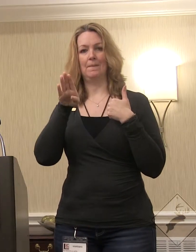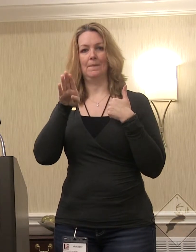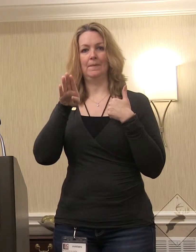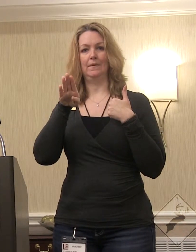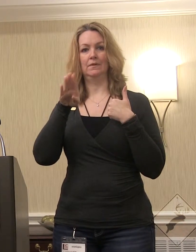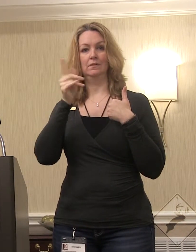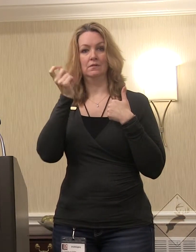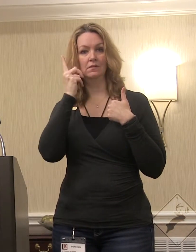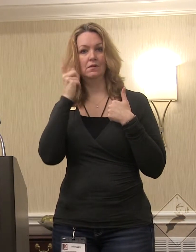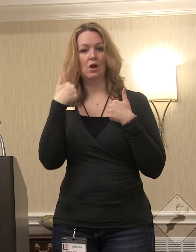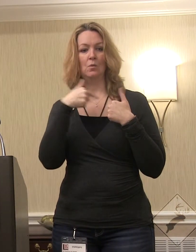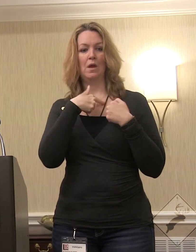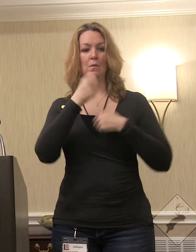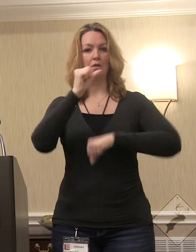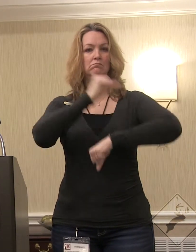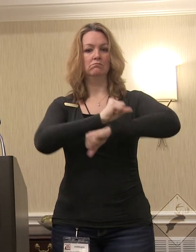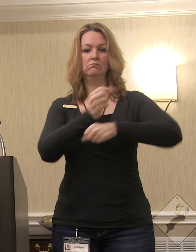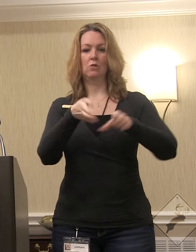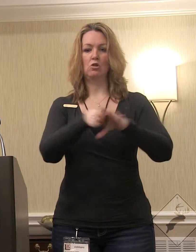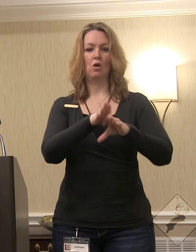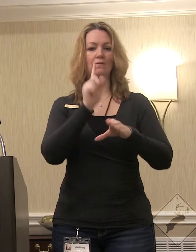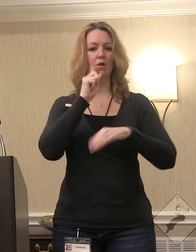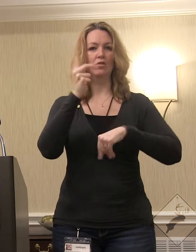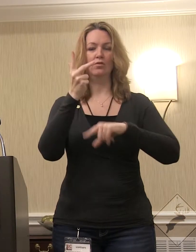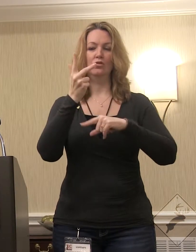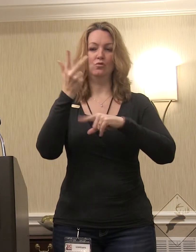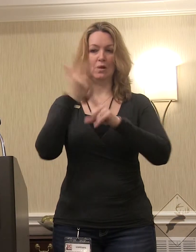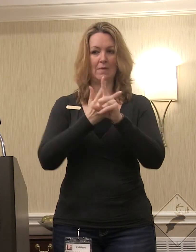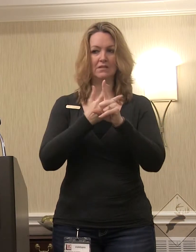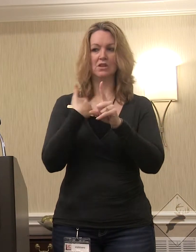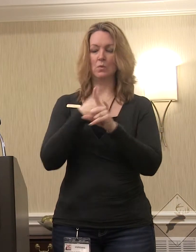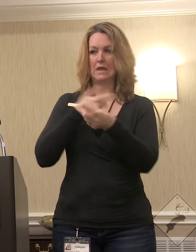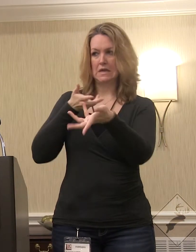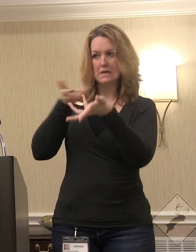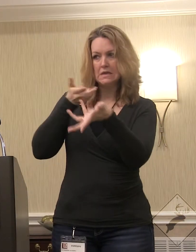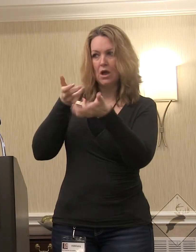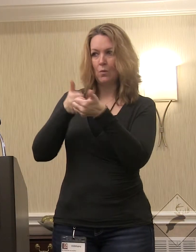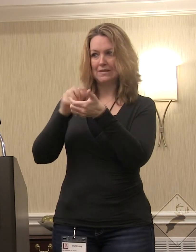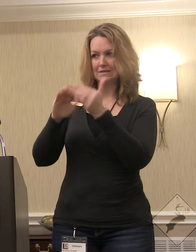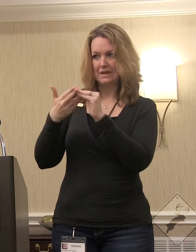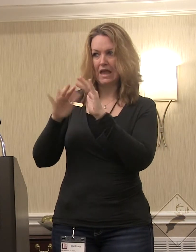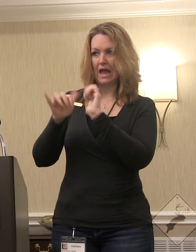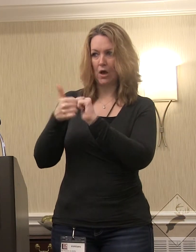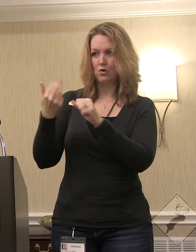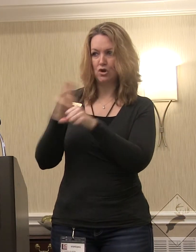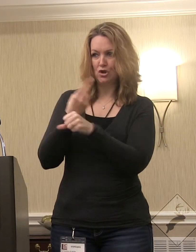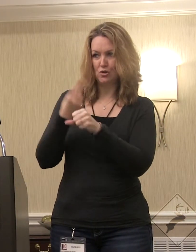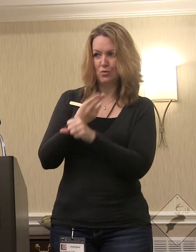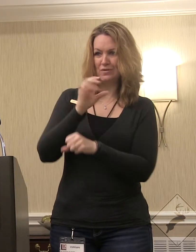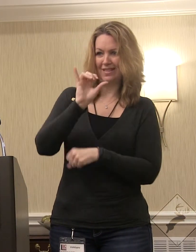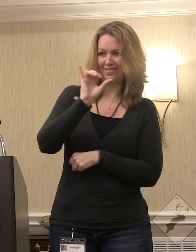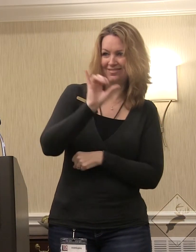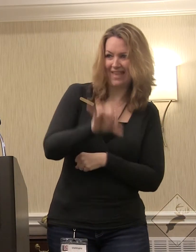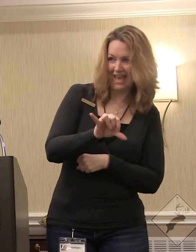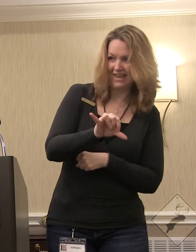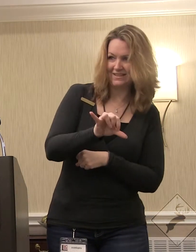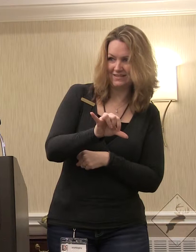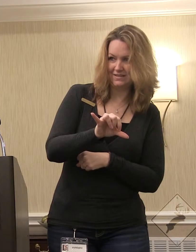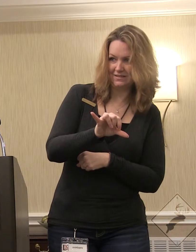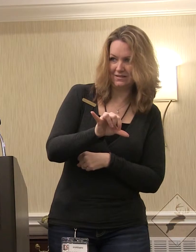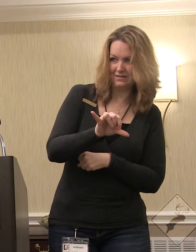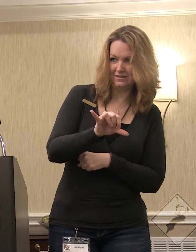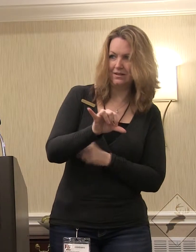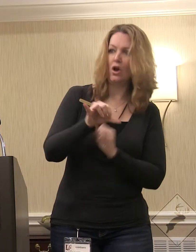In the process, we were closed for 3 months as we negotiated with the city on how to reopen using an ordinance that had been designed to close down